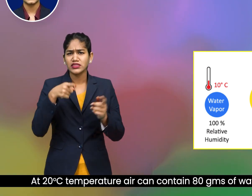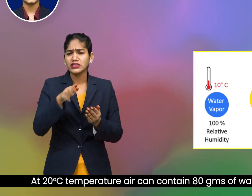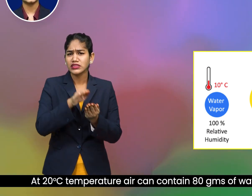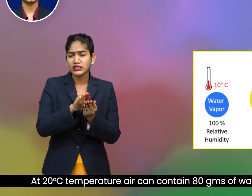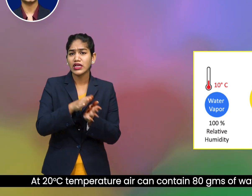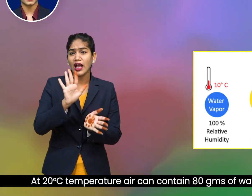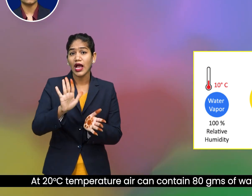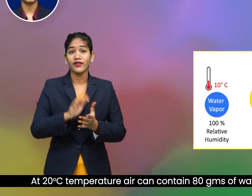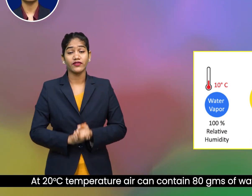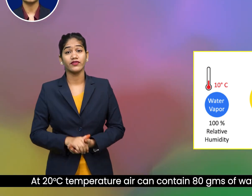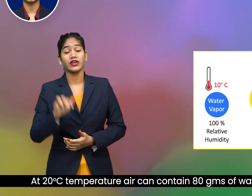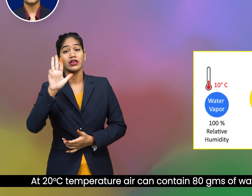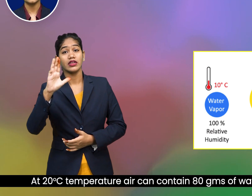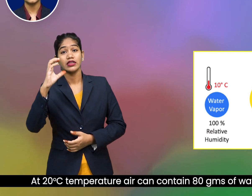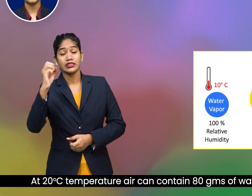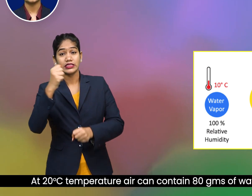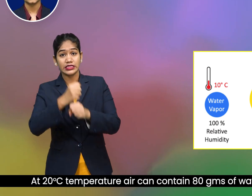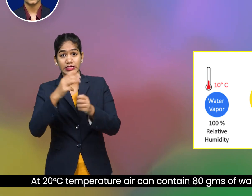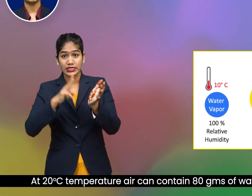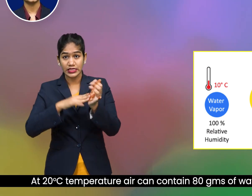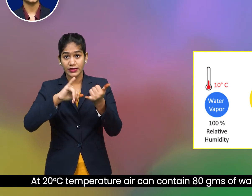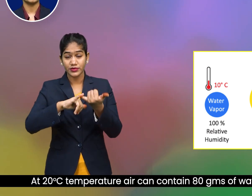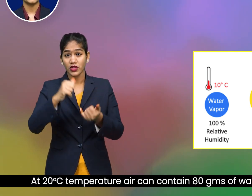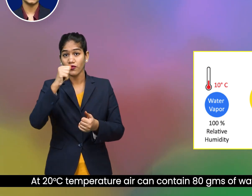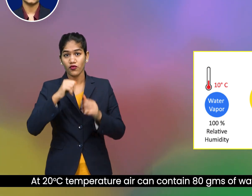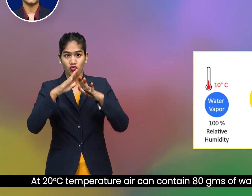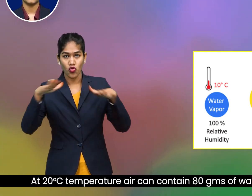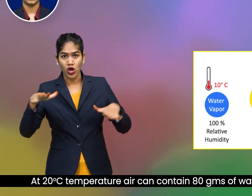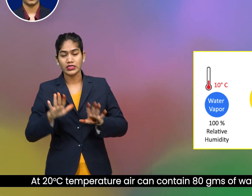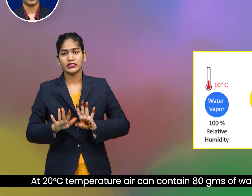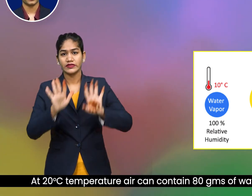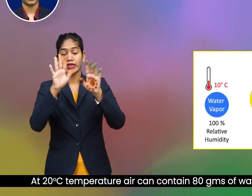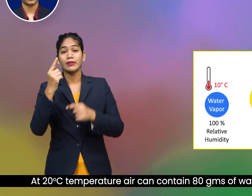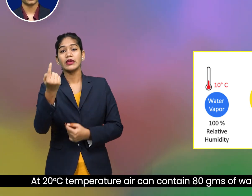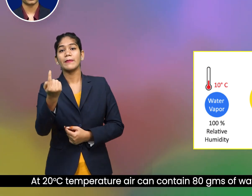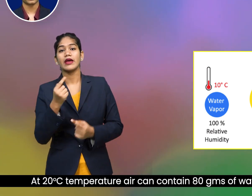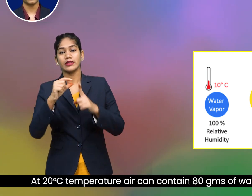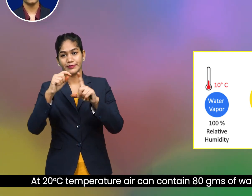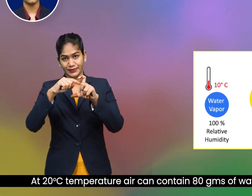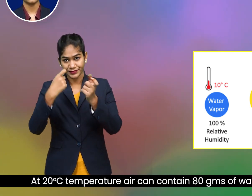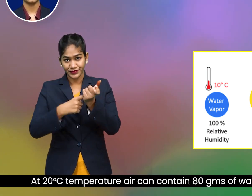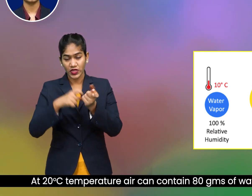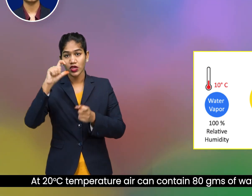contain 80 grams of water vapor per cubic meter.